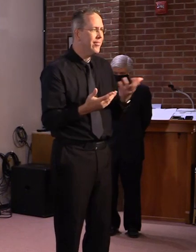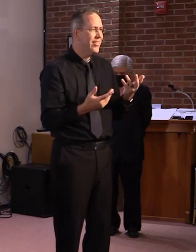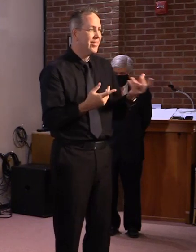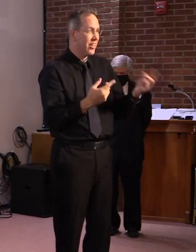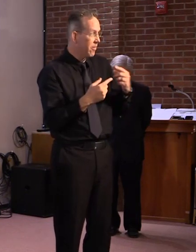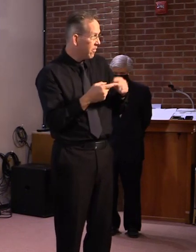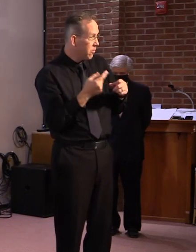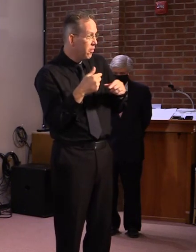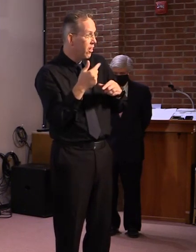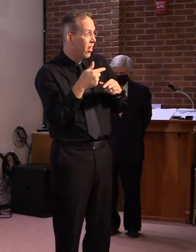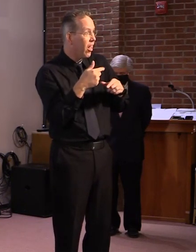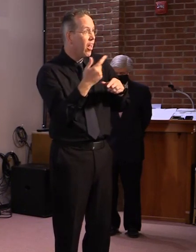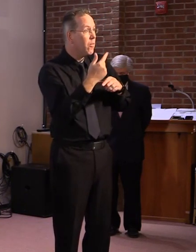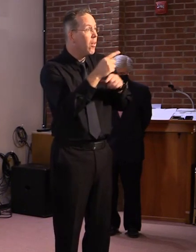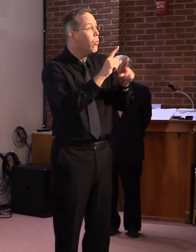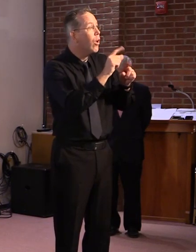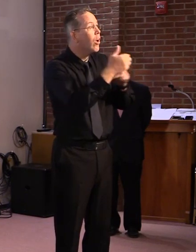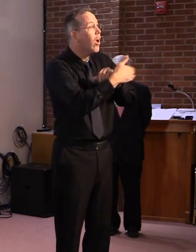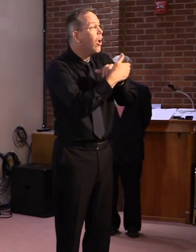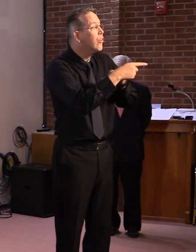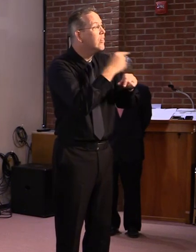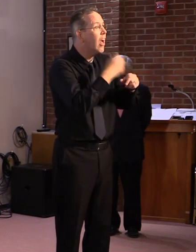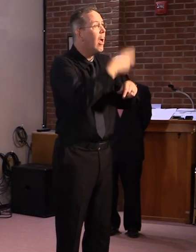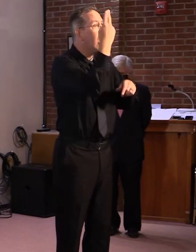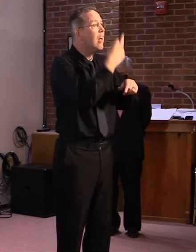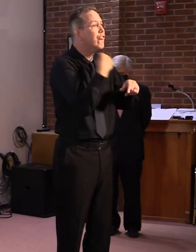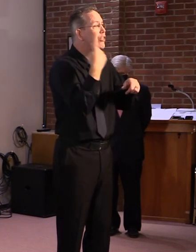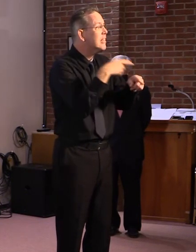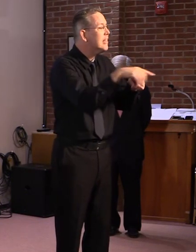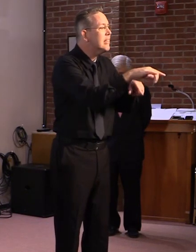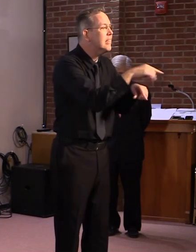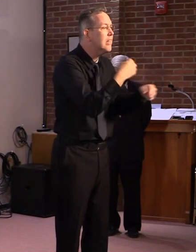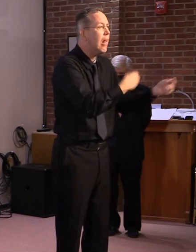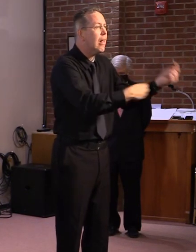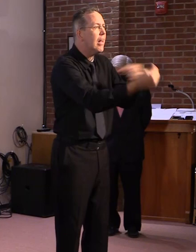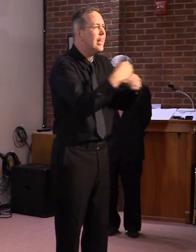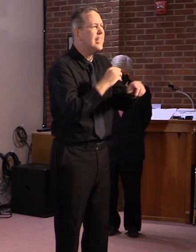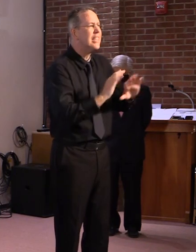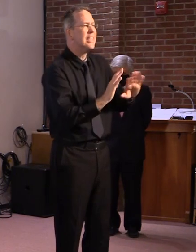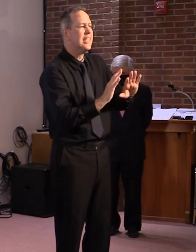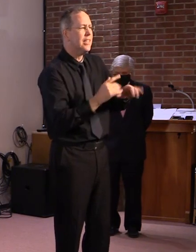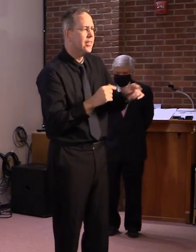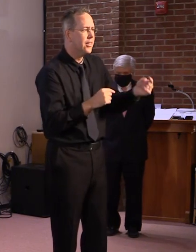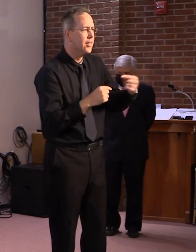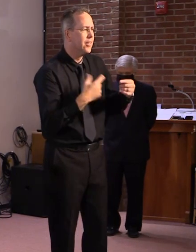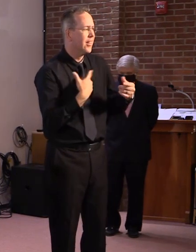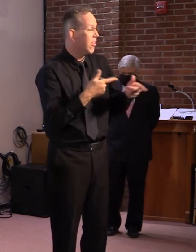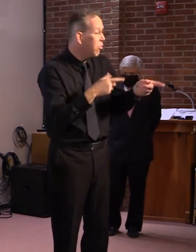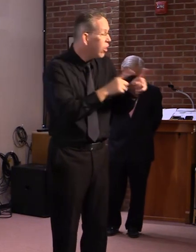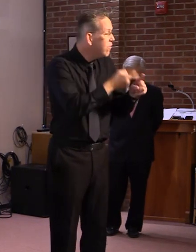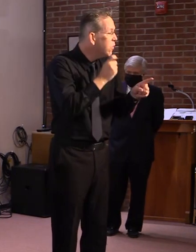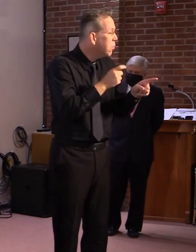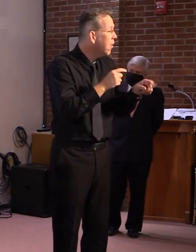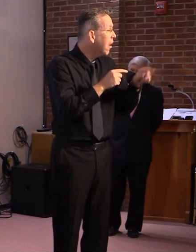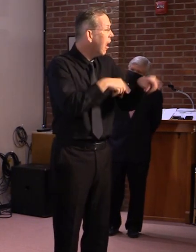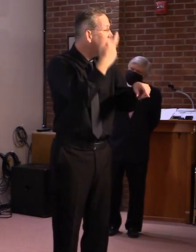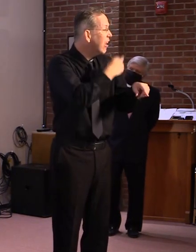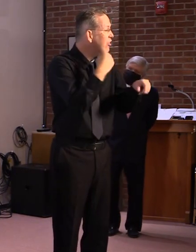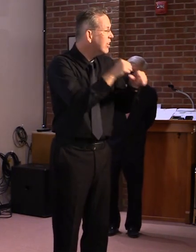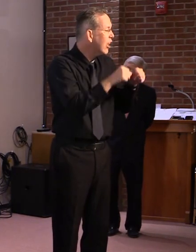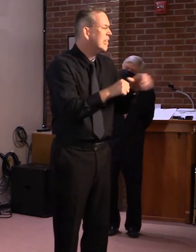have to refuse entry. But it's not something we've put into place at this point, but if we continue to